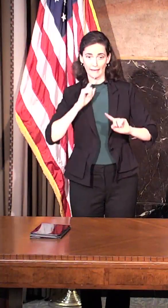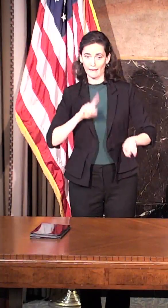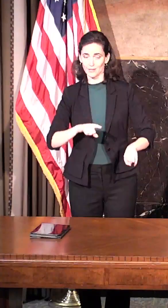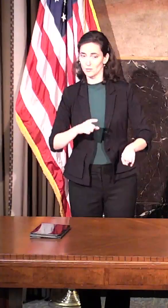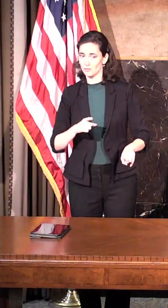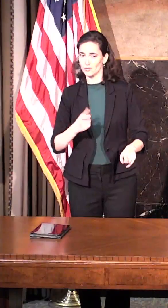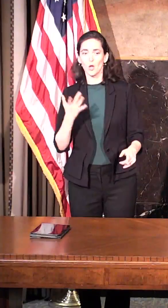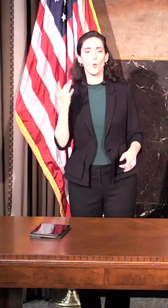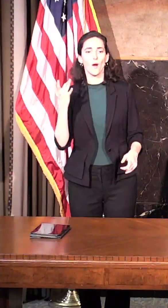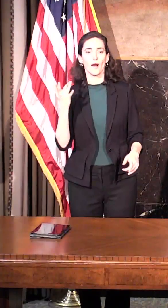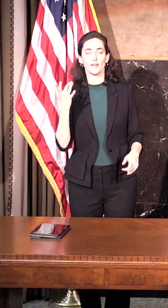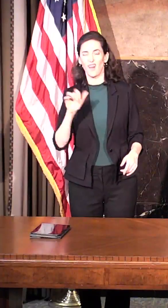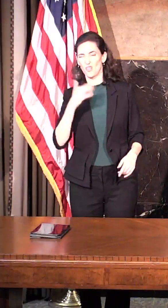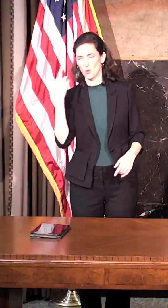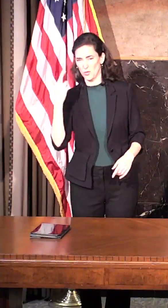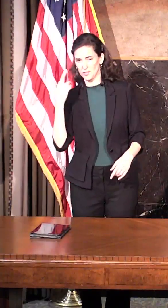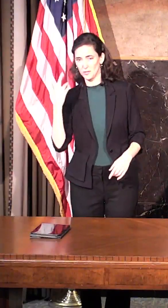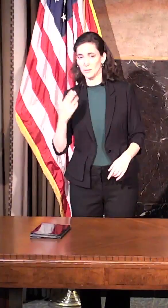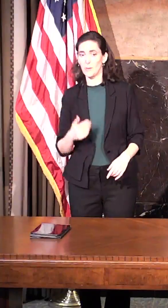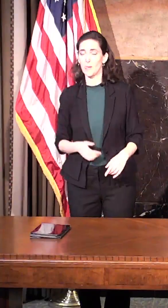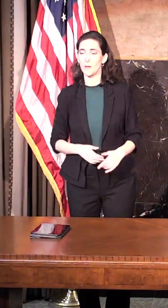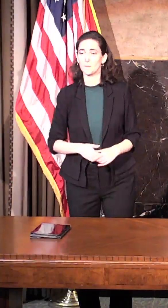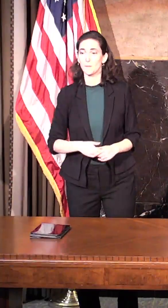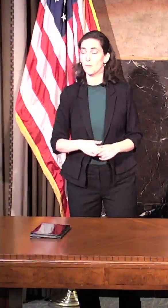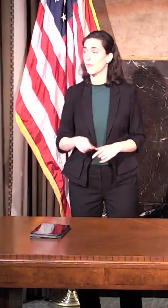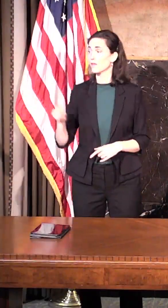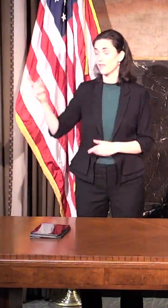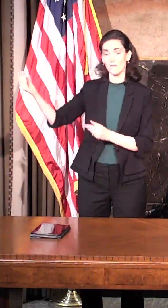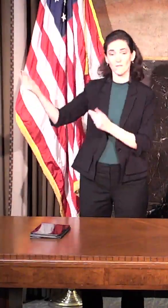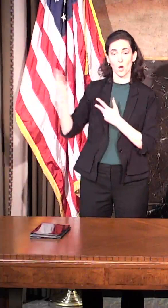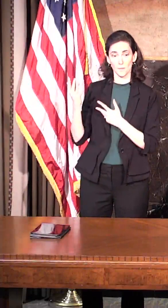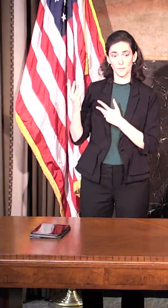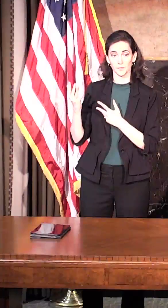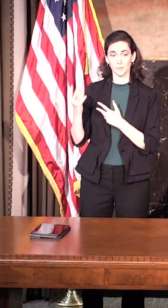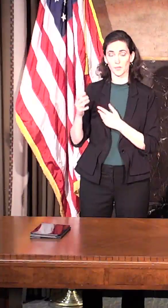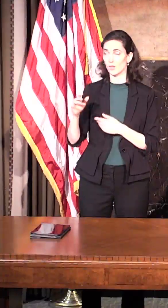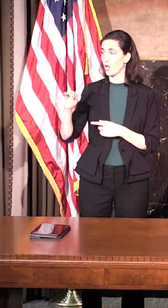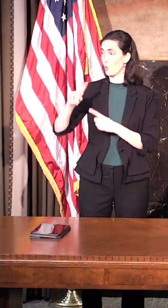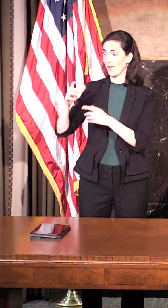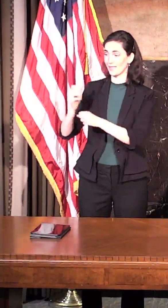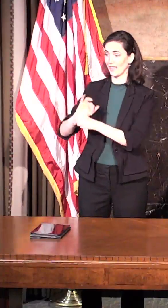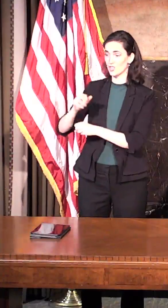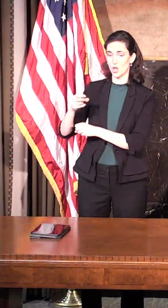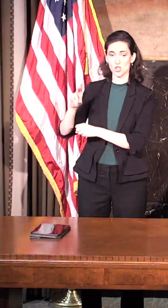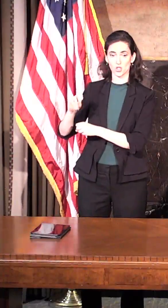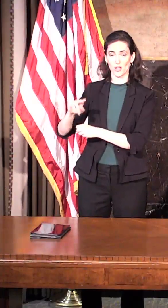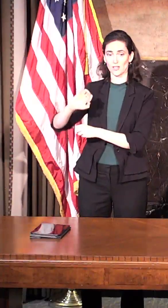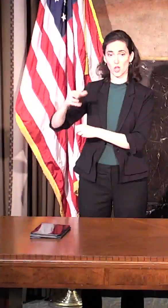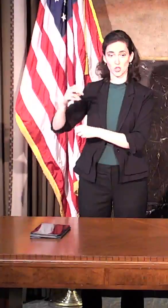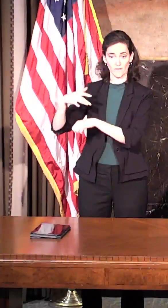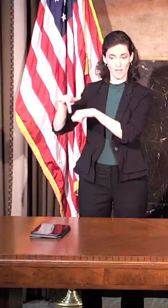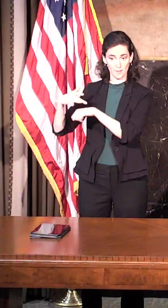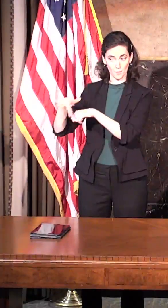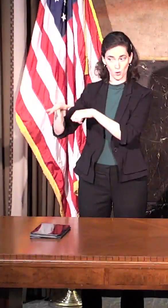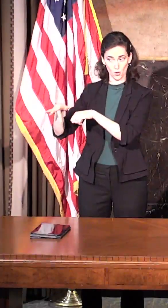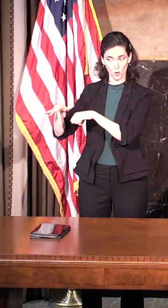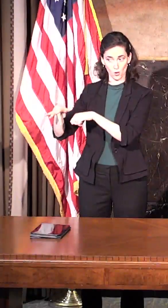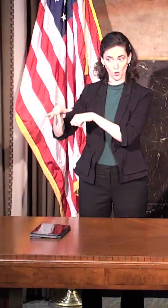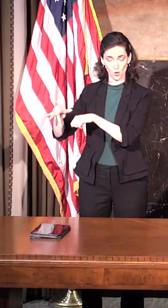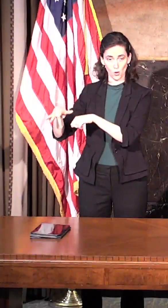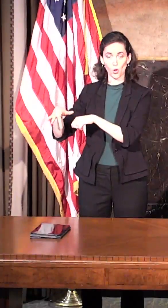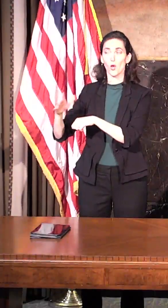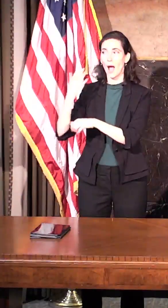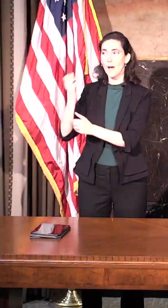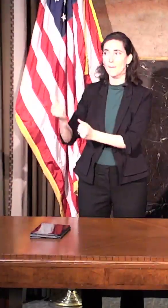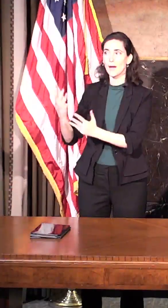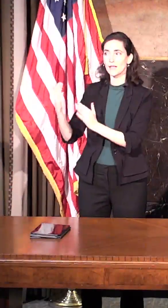know. He told us what we can expect in the first week that Johnson & Johnson is available. Is it available next week or is